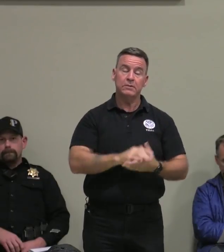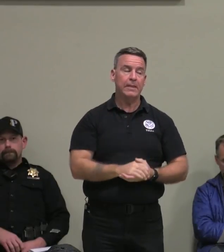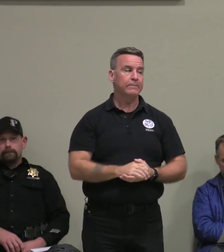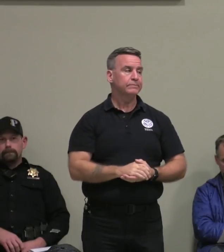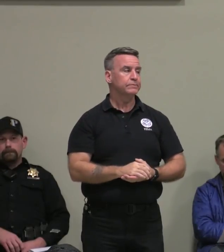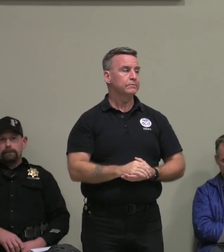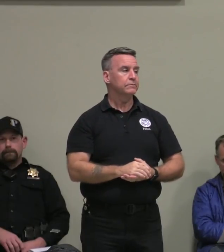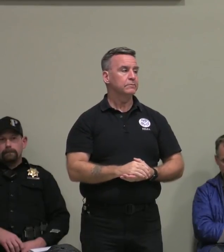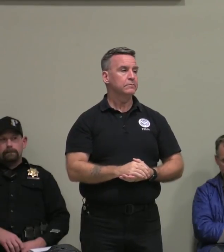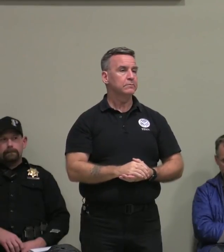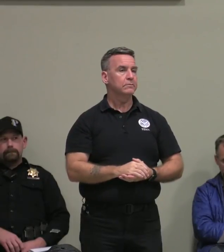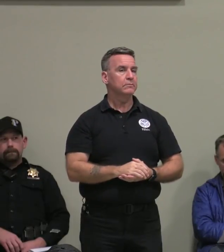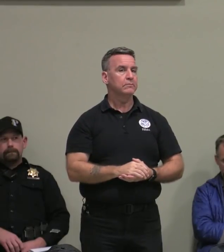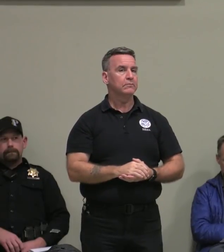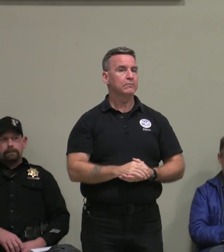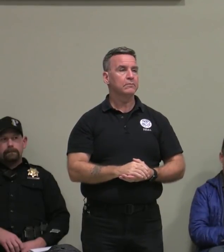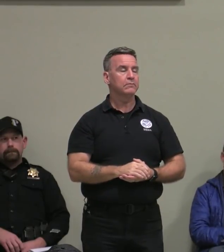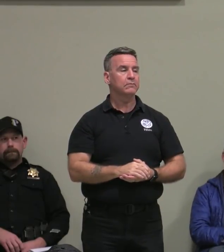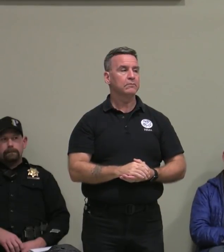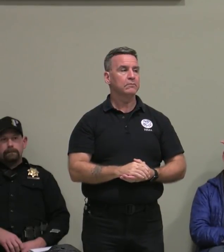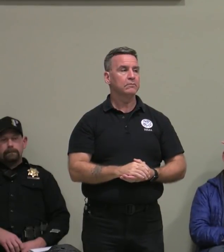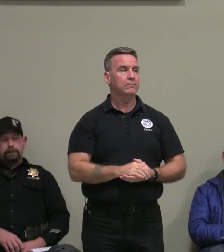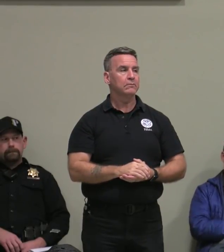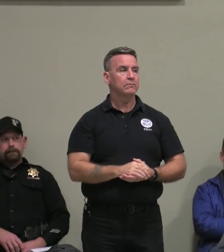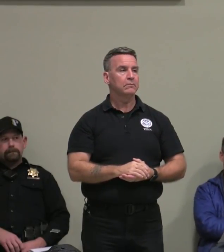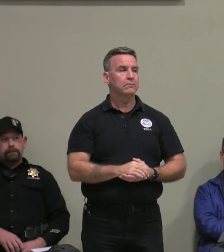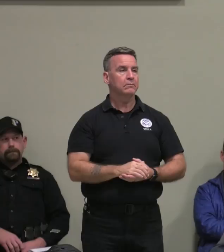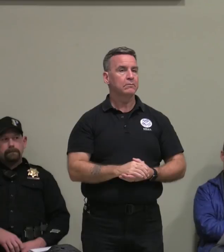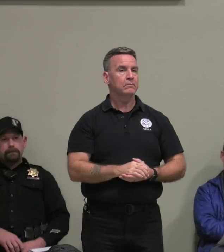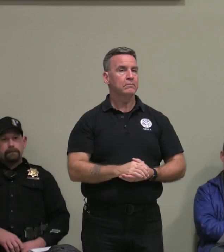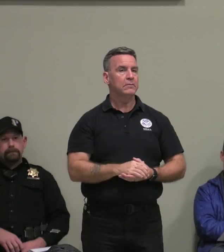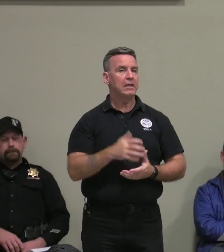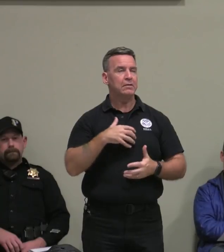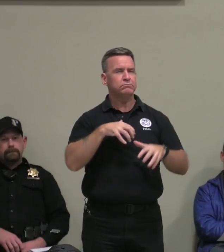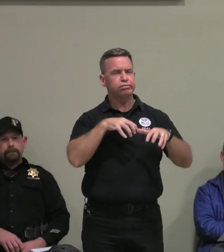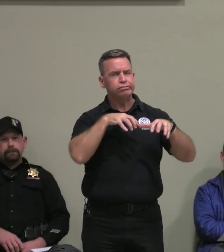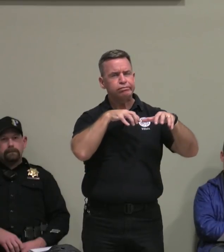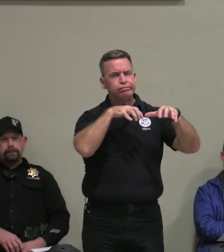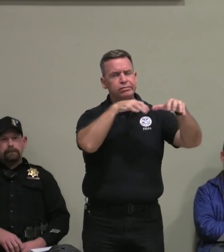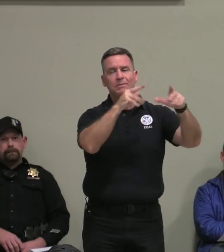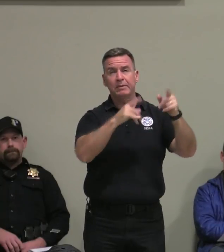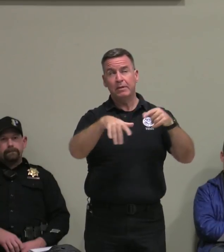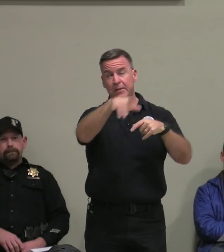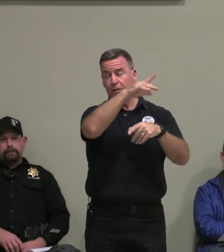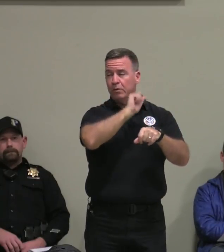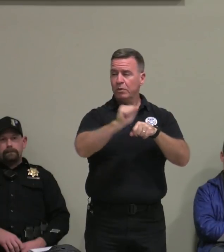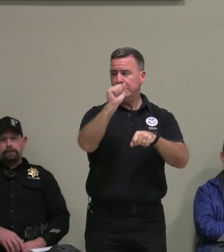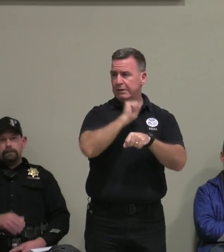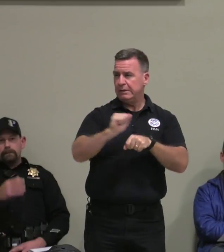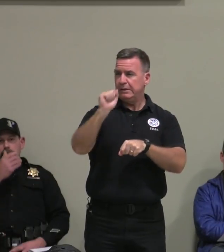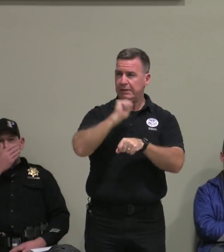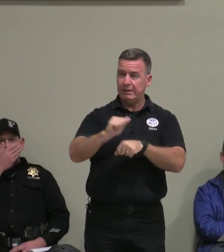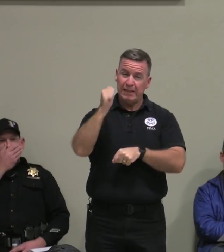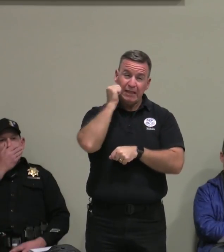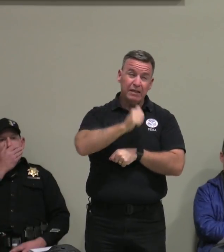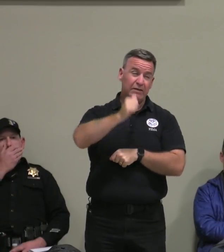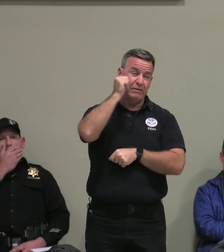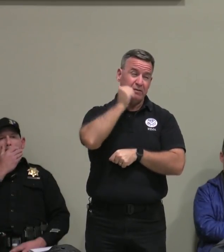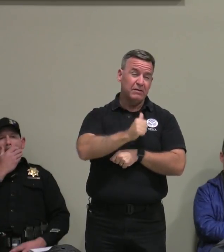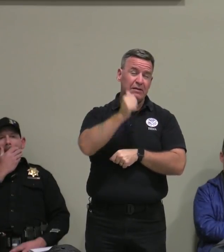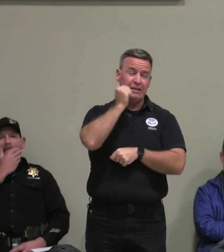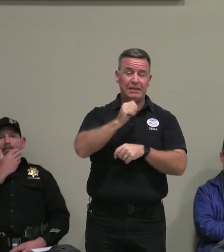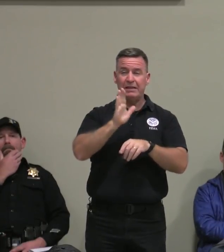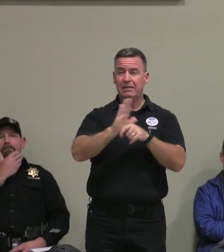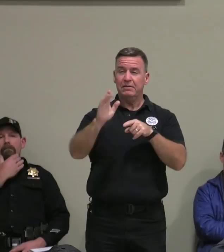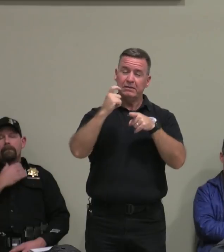So there's been a group of people, armies of people up there actually working every day to get the